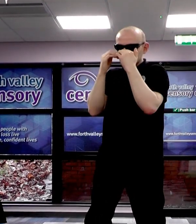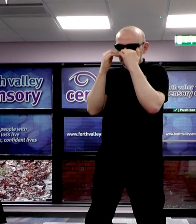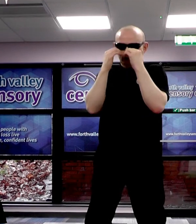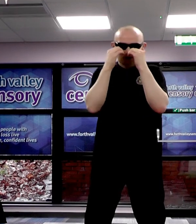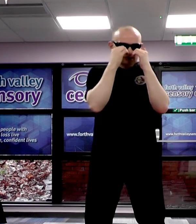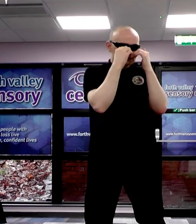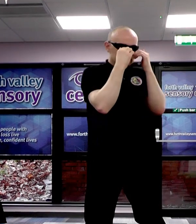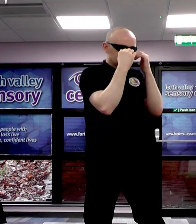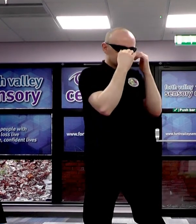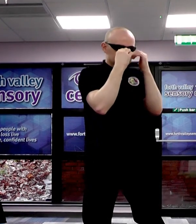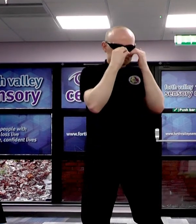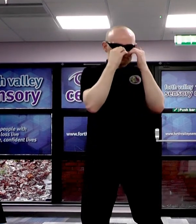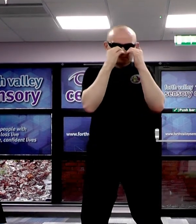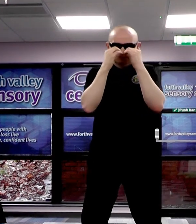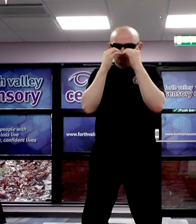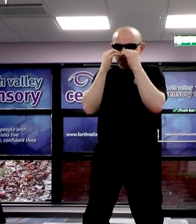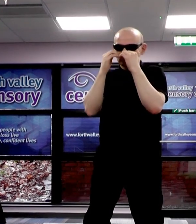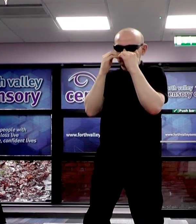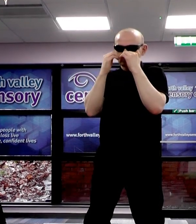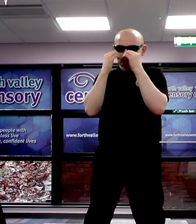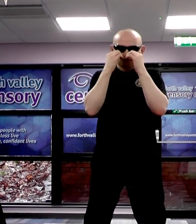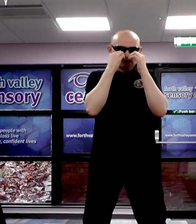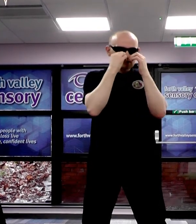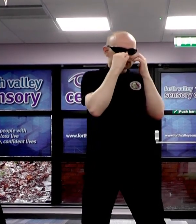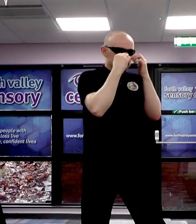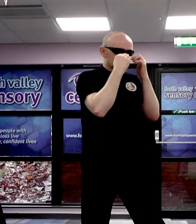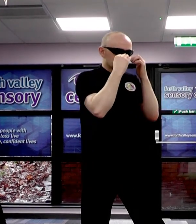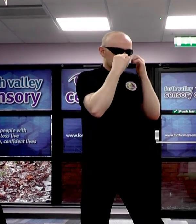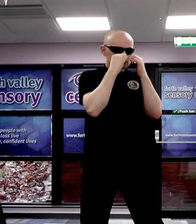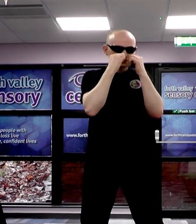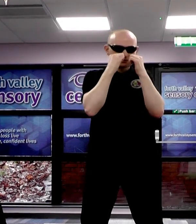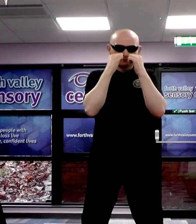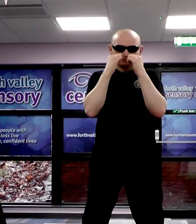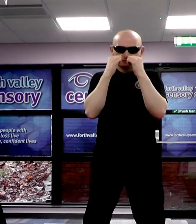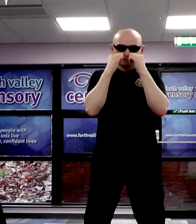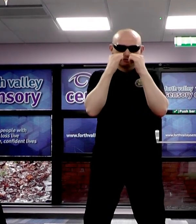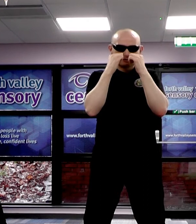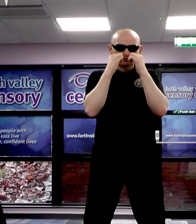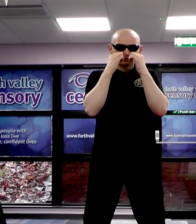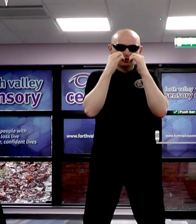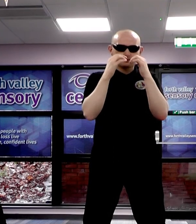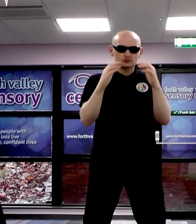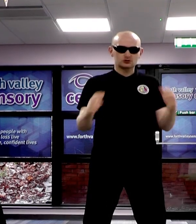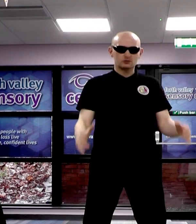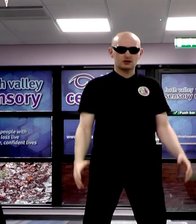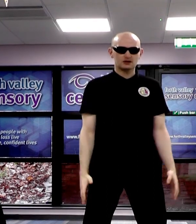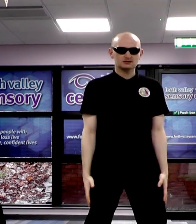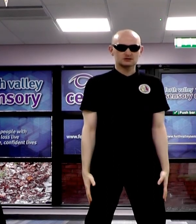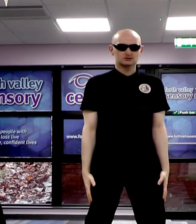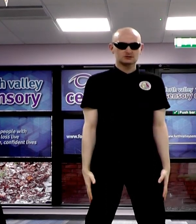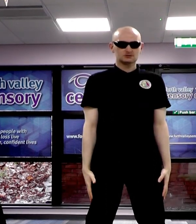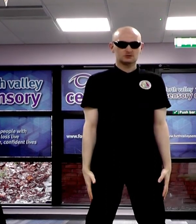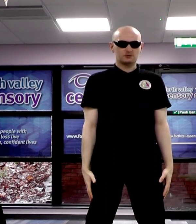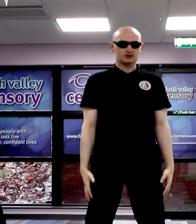our body. Okay? Nice and gentle. Then we'll stop, drop our hands, we're back in